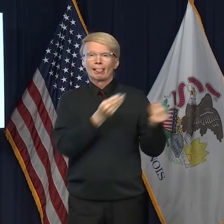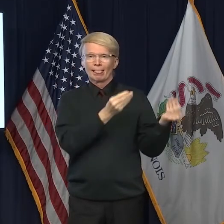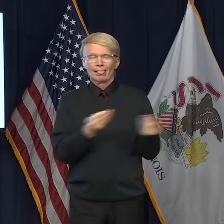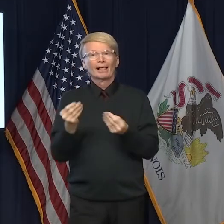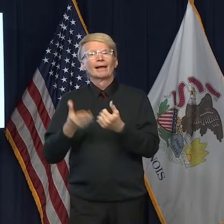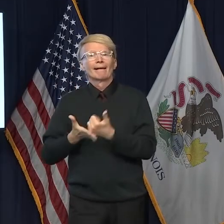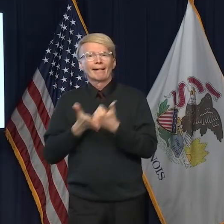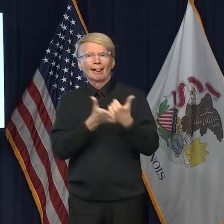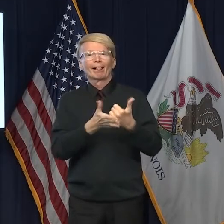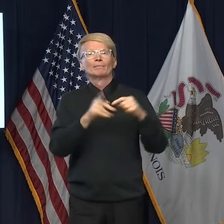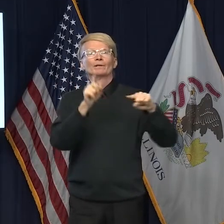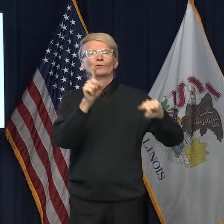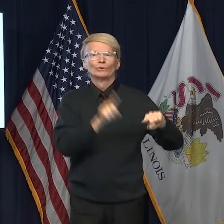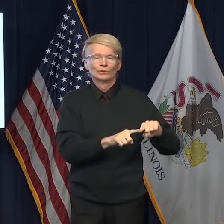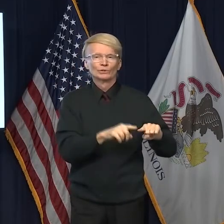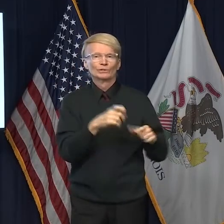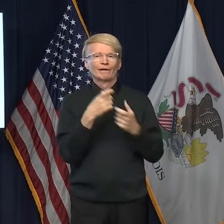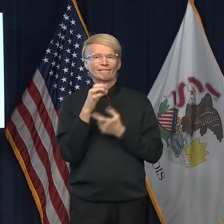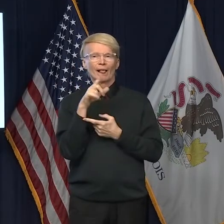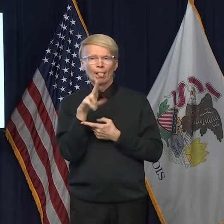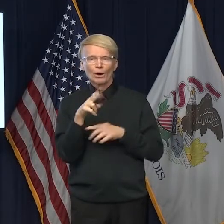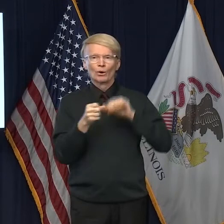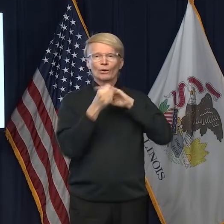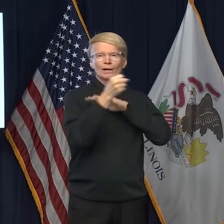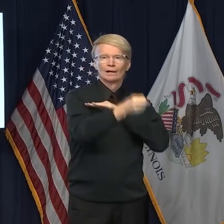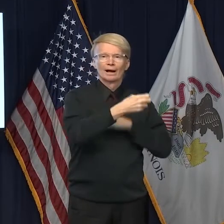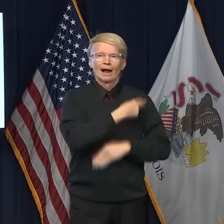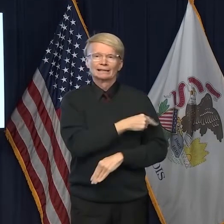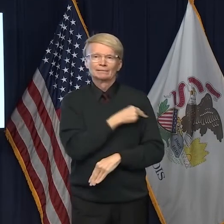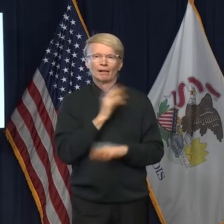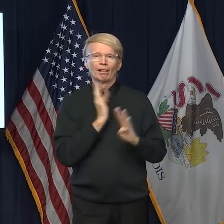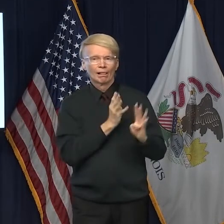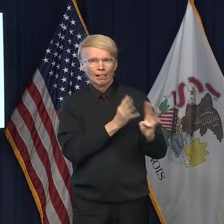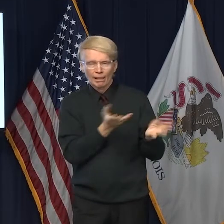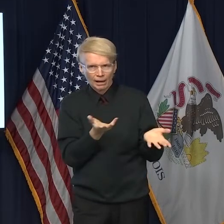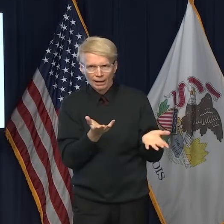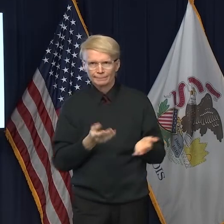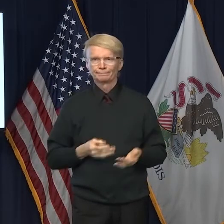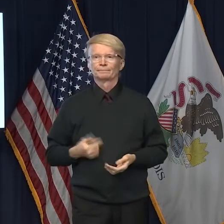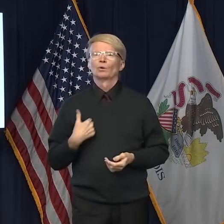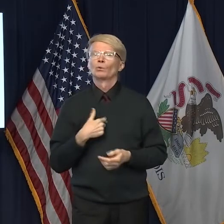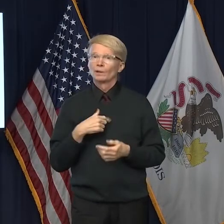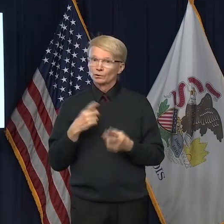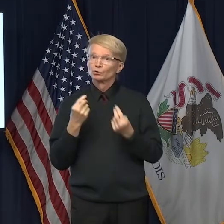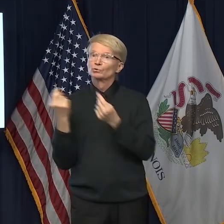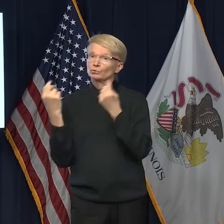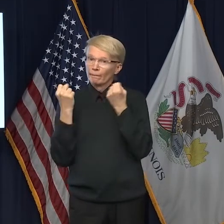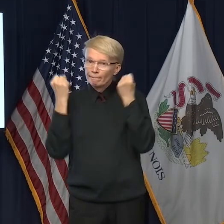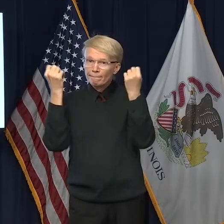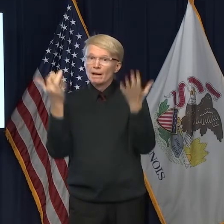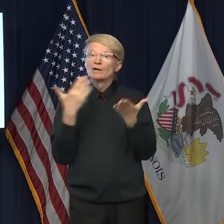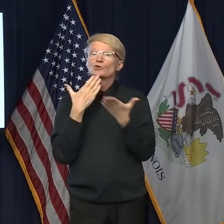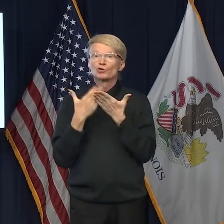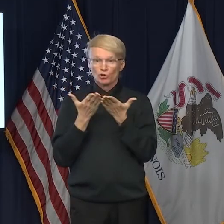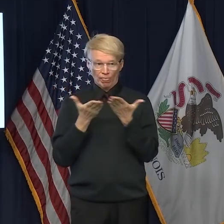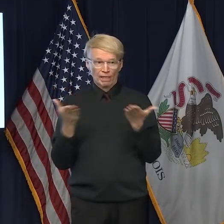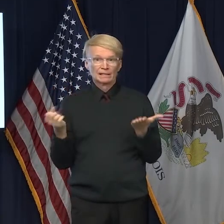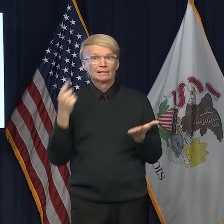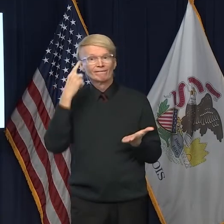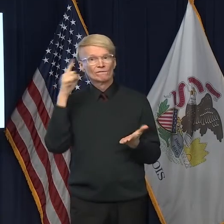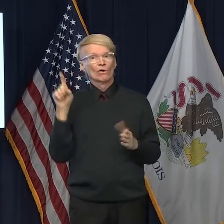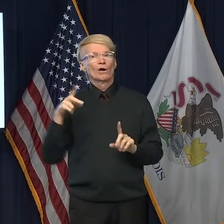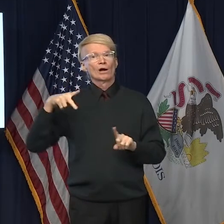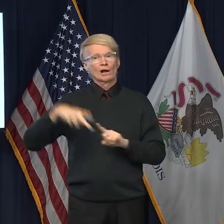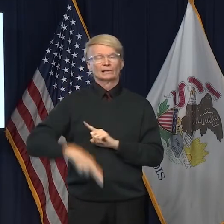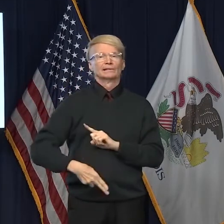hospitalizations as well. So keep wearing that mask. We're accomplishing many good things in terms of cutting down infectious